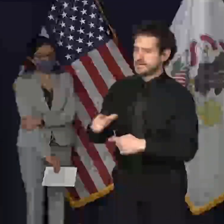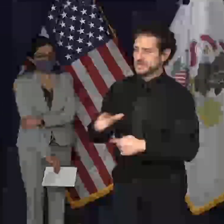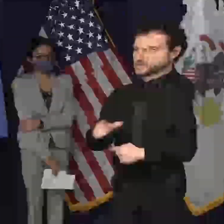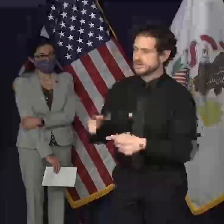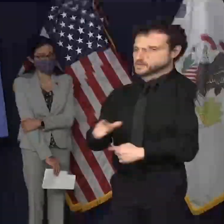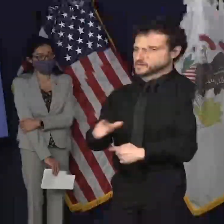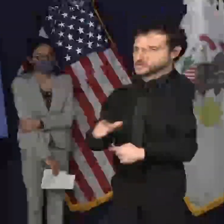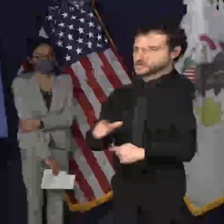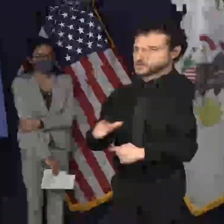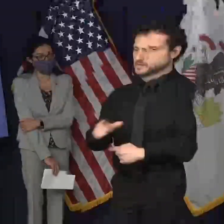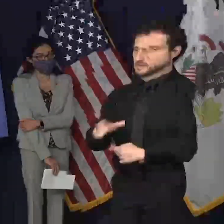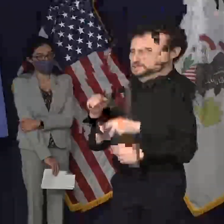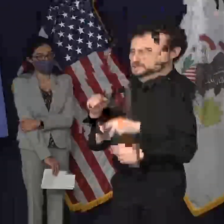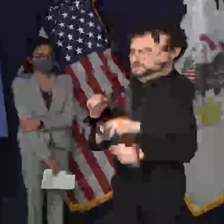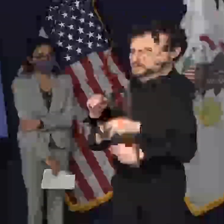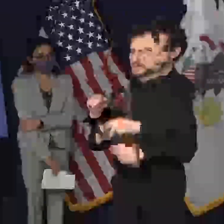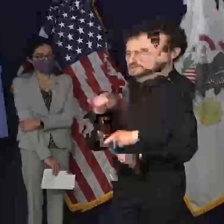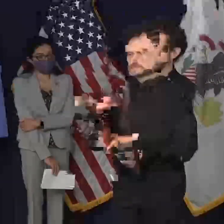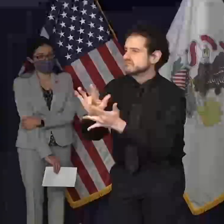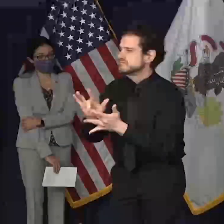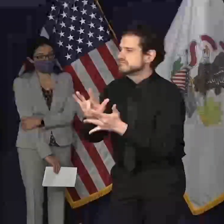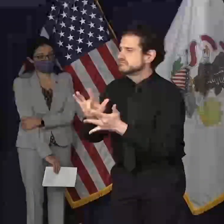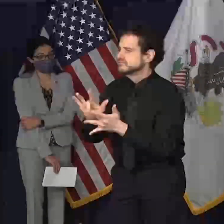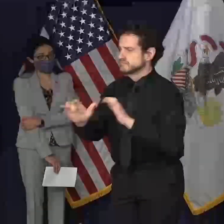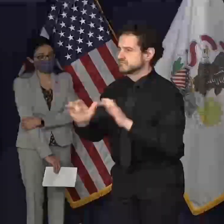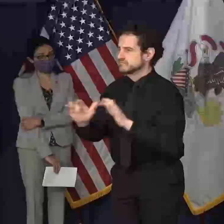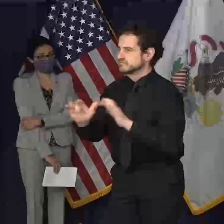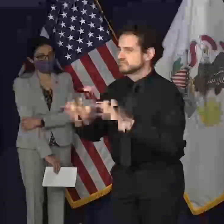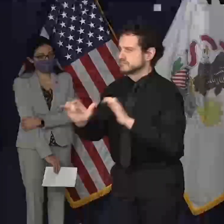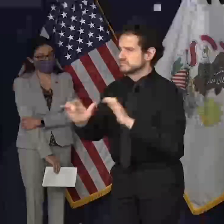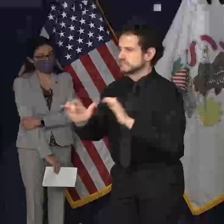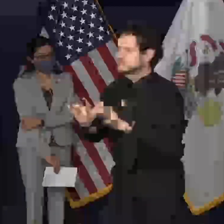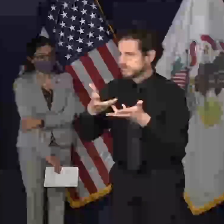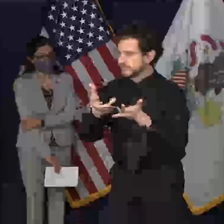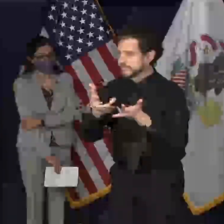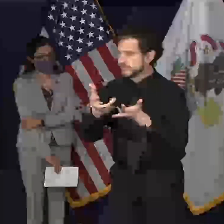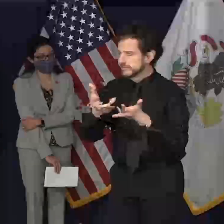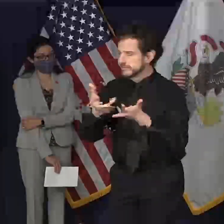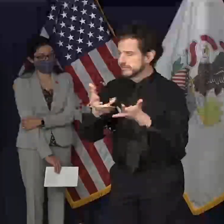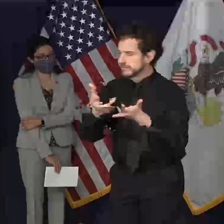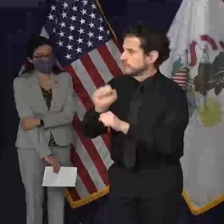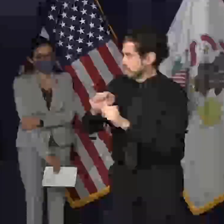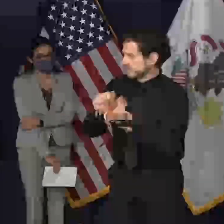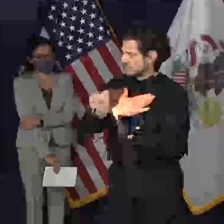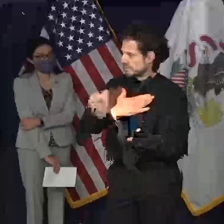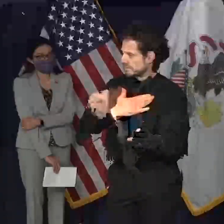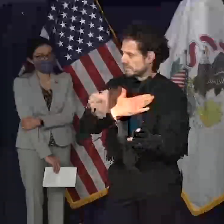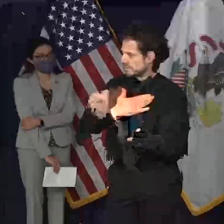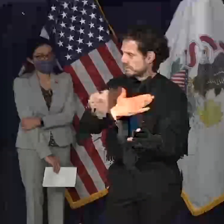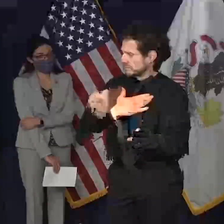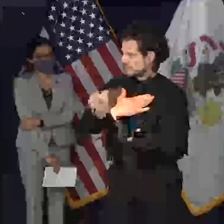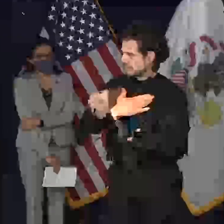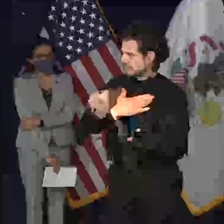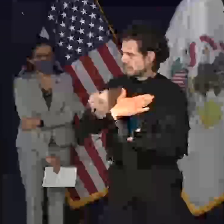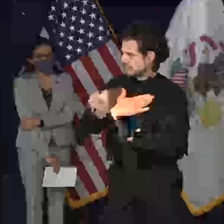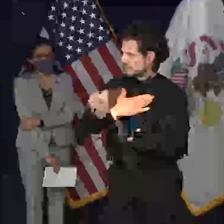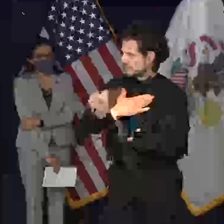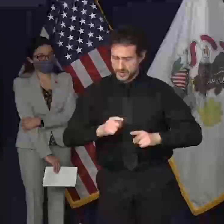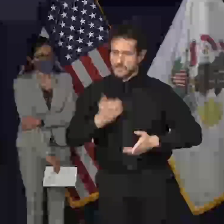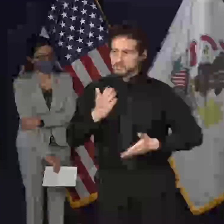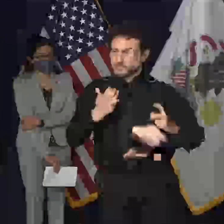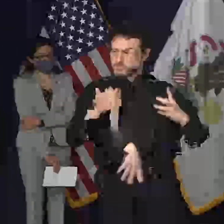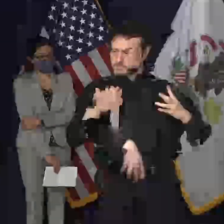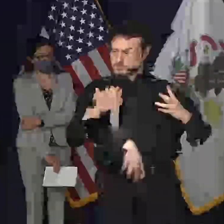legislators, have worked with them to determine what aspects of these emergency orders need to be changed, altered. I